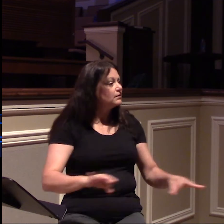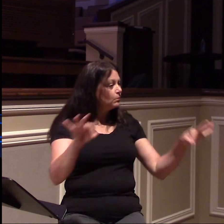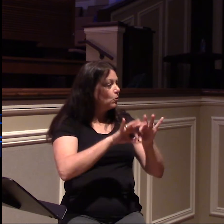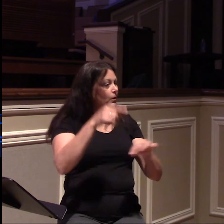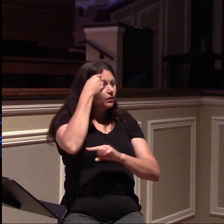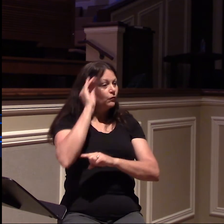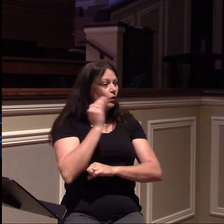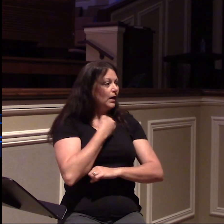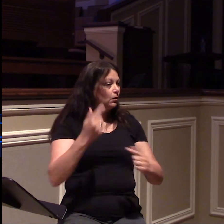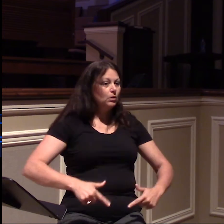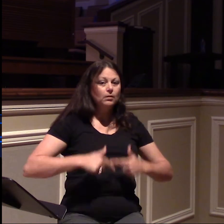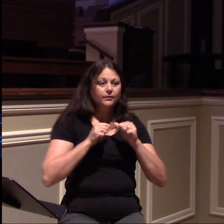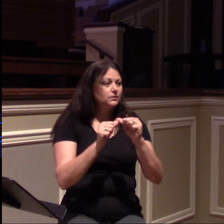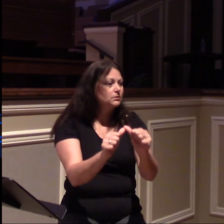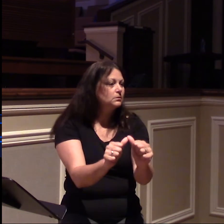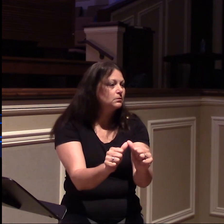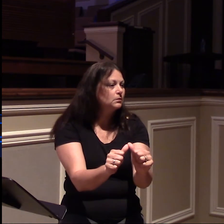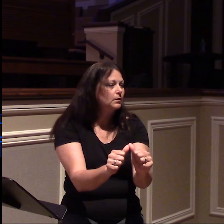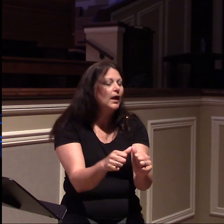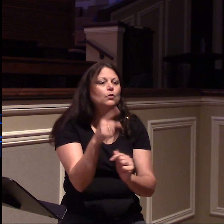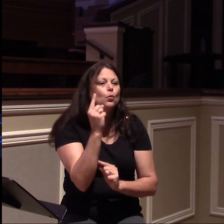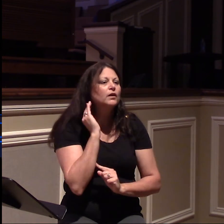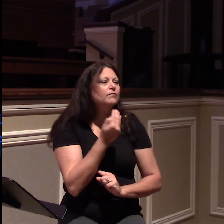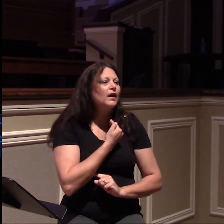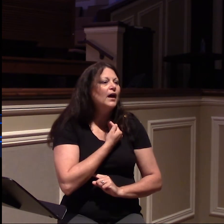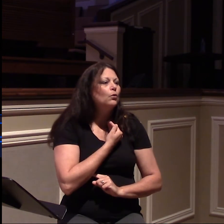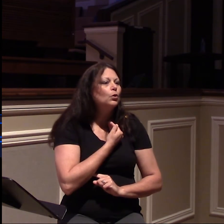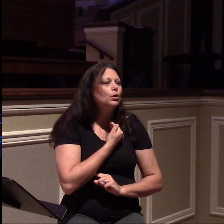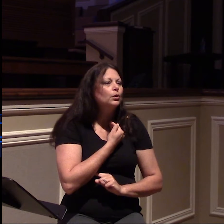of your philosophical words for the day, we're telic,